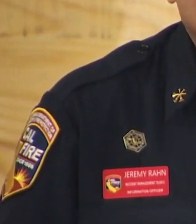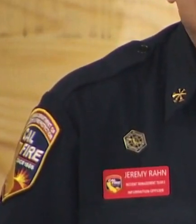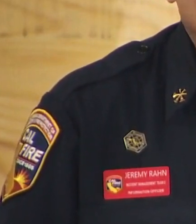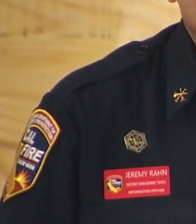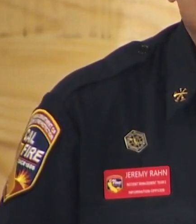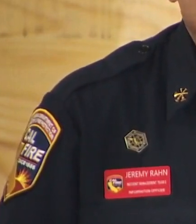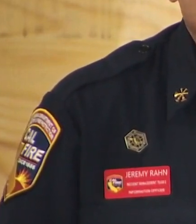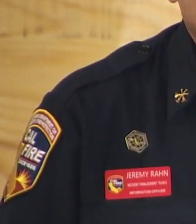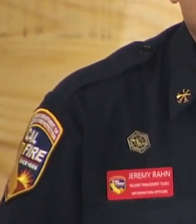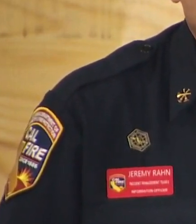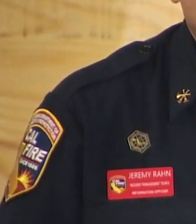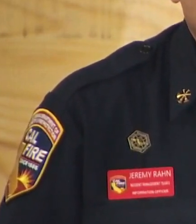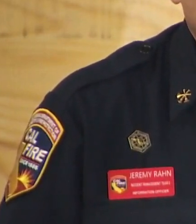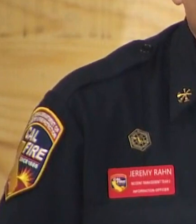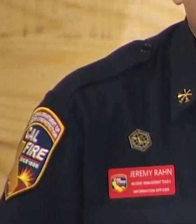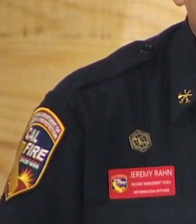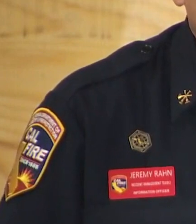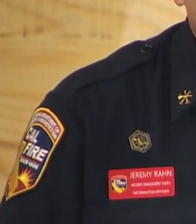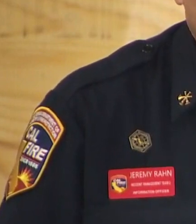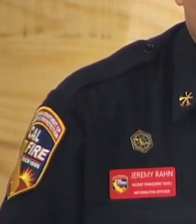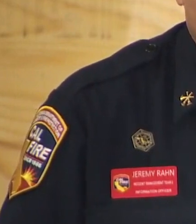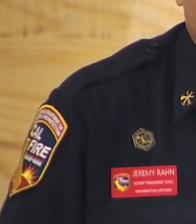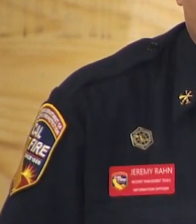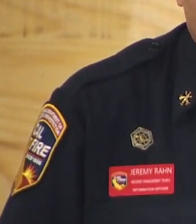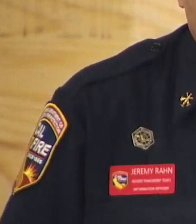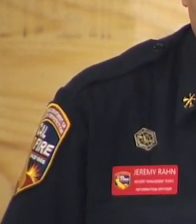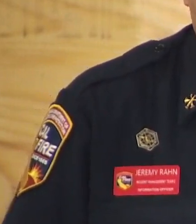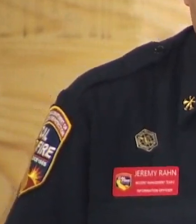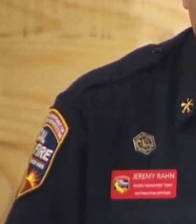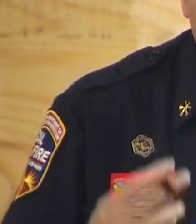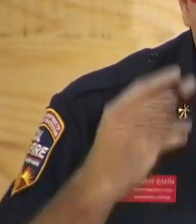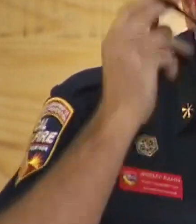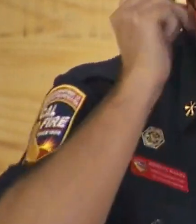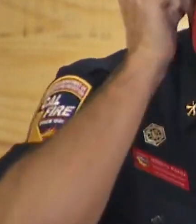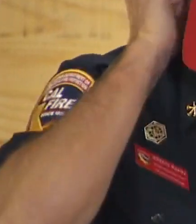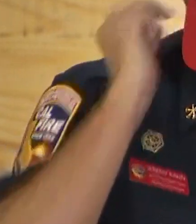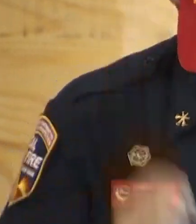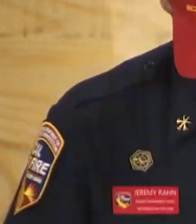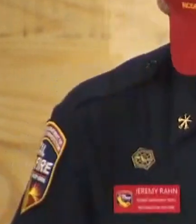officials that wanted to say a couple things, please come up.